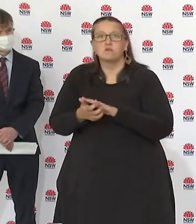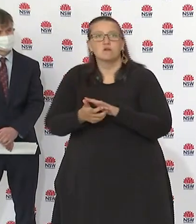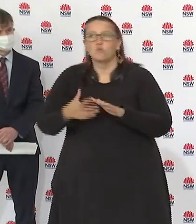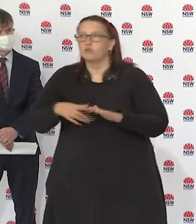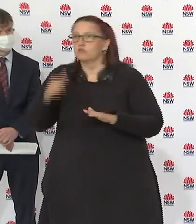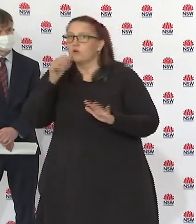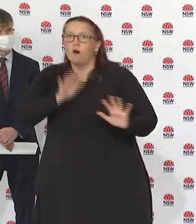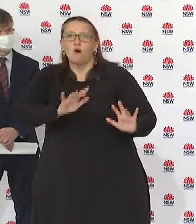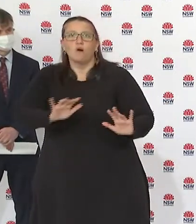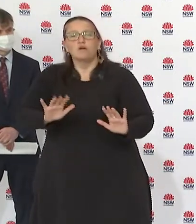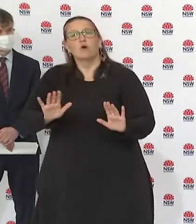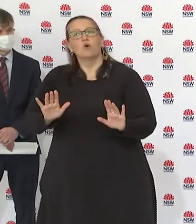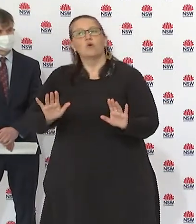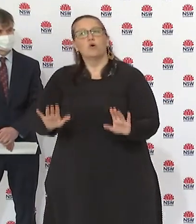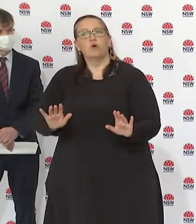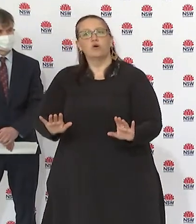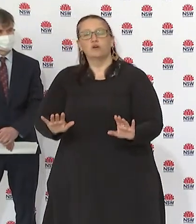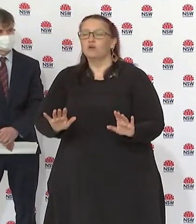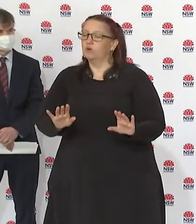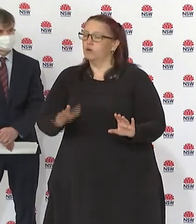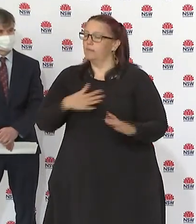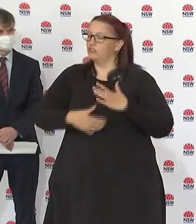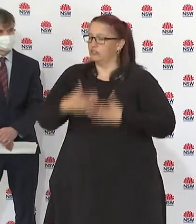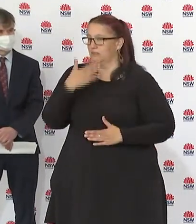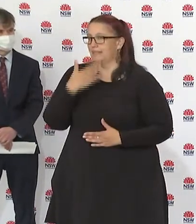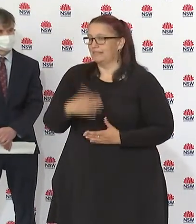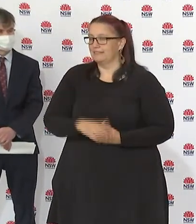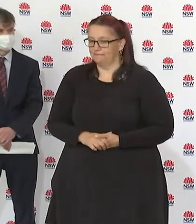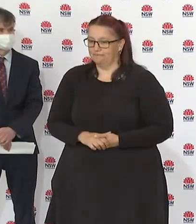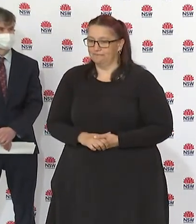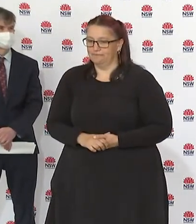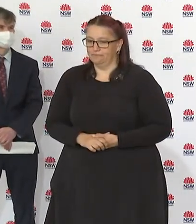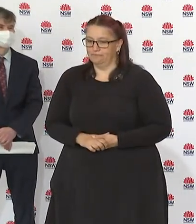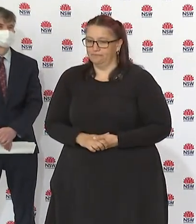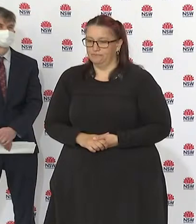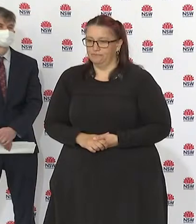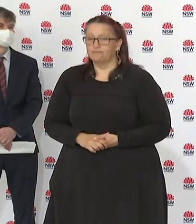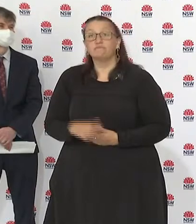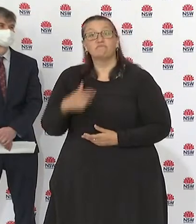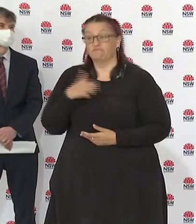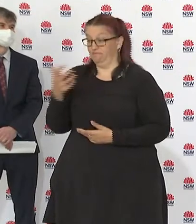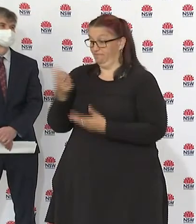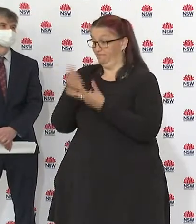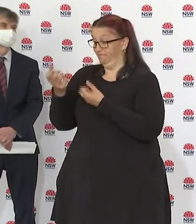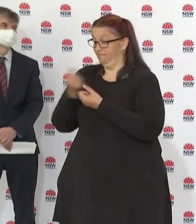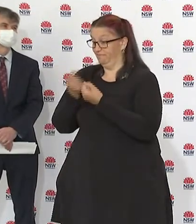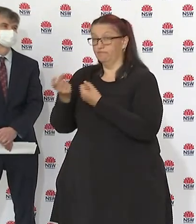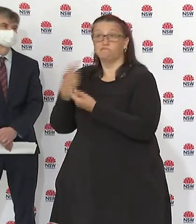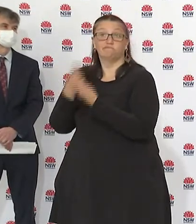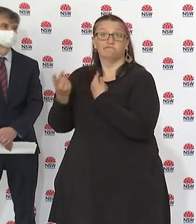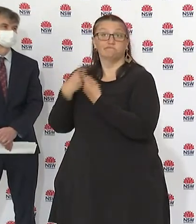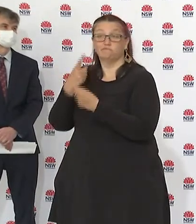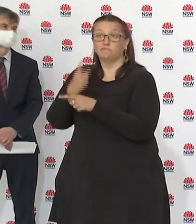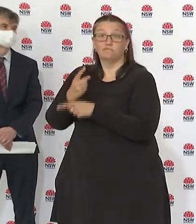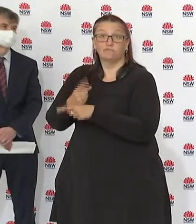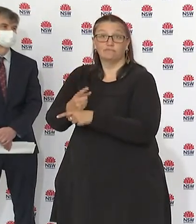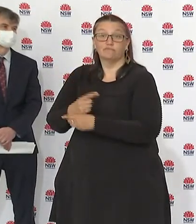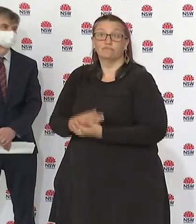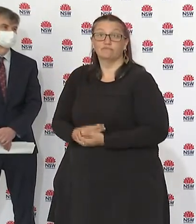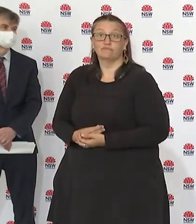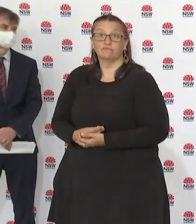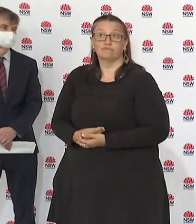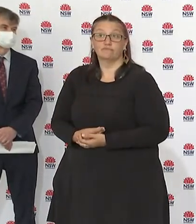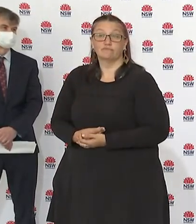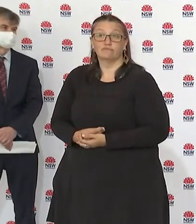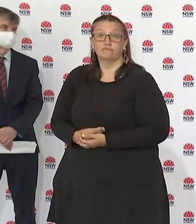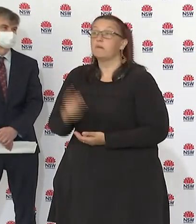and frustrating time, but I also know from the messages I've been receiving and the government's been receiving that people first